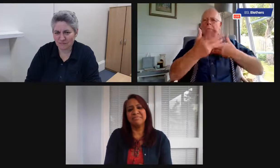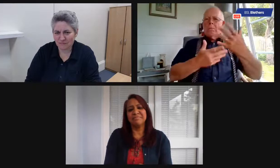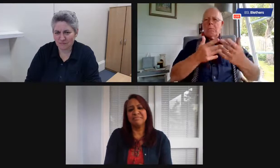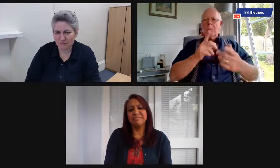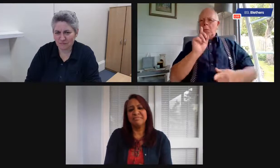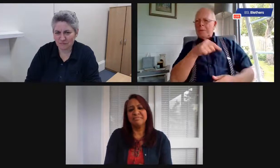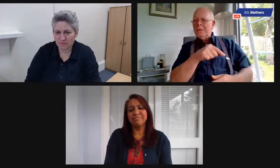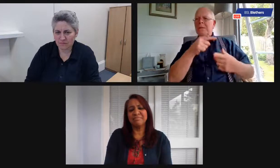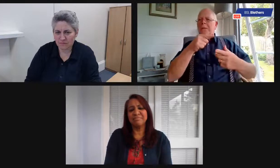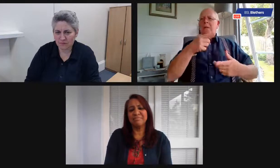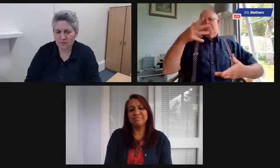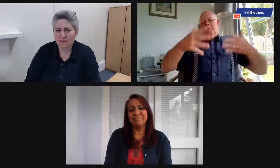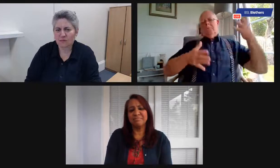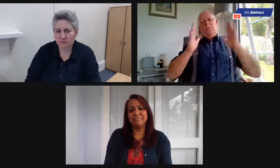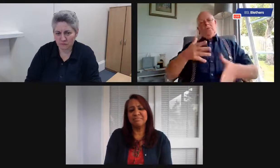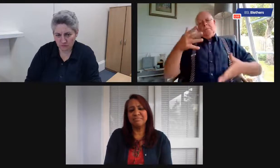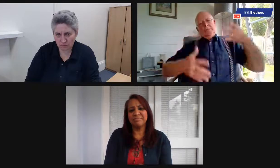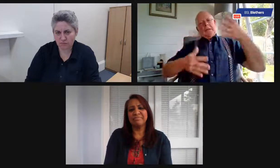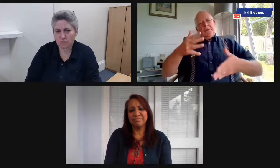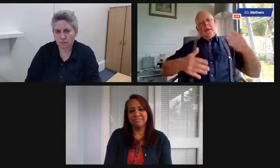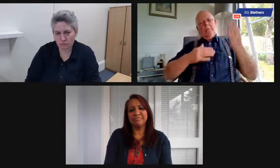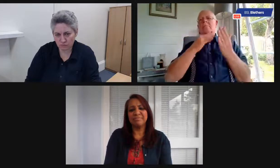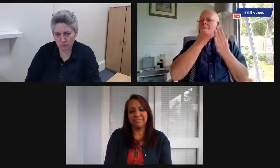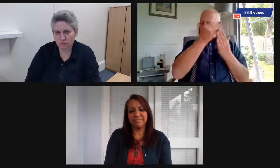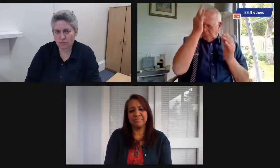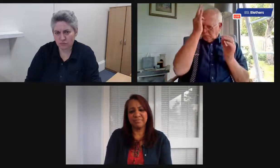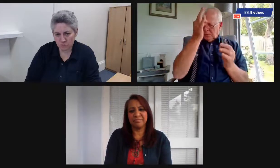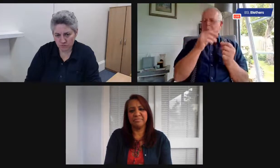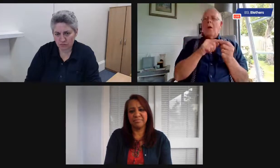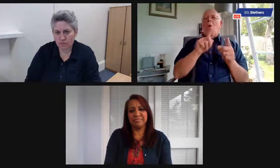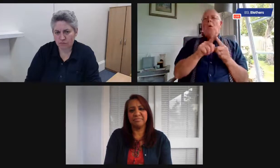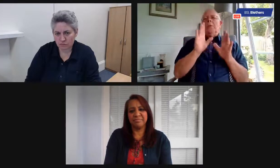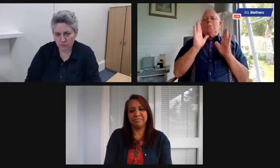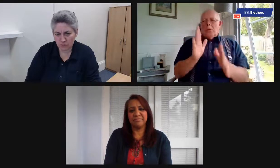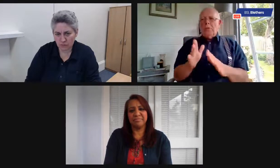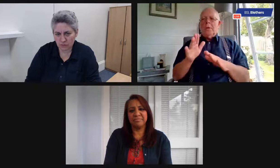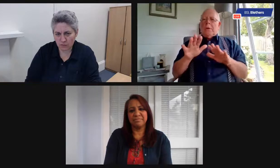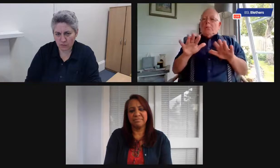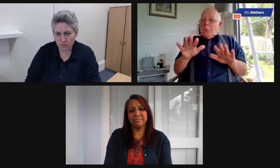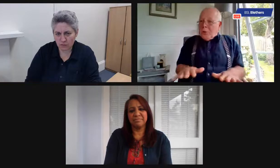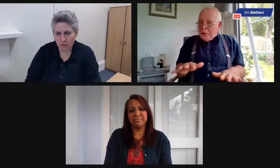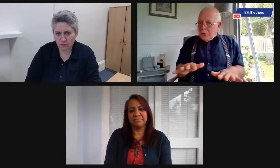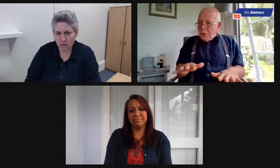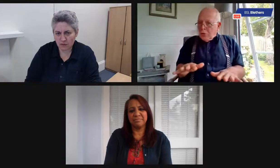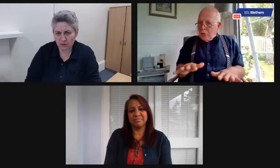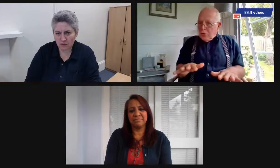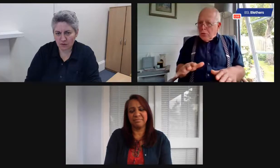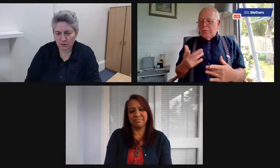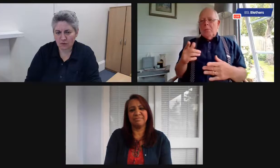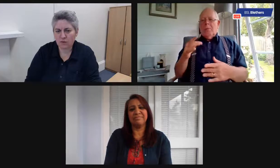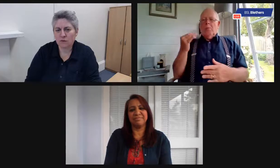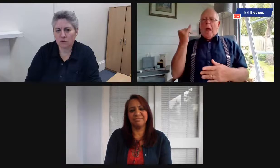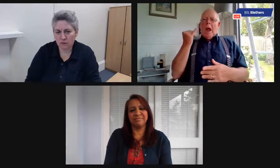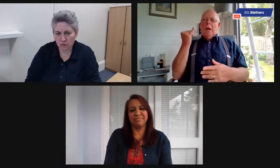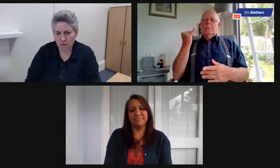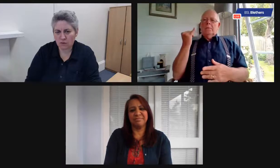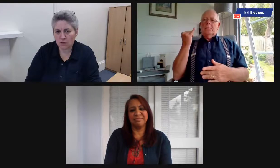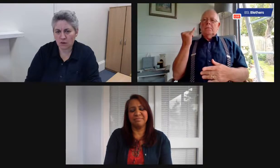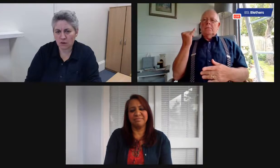needs to be there. It needs to be accessible in BSL. It's not just a kind of as an add-on. That's one of our strict rules. And the other